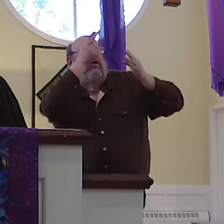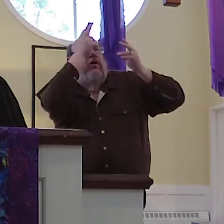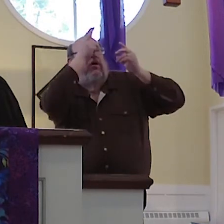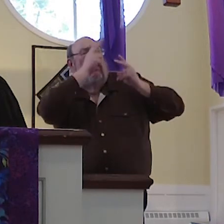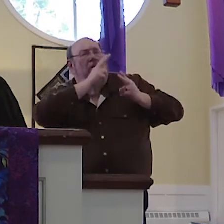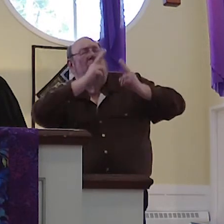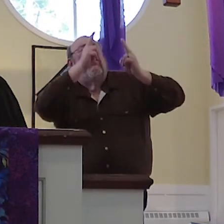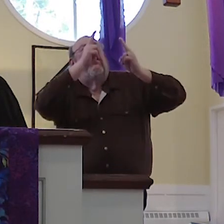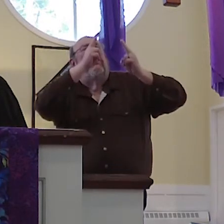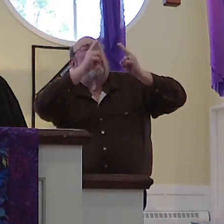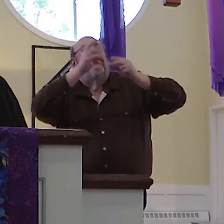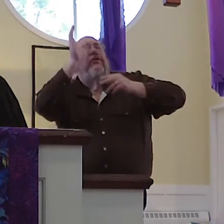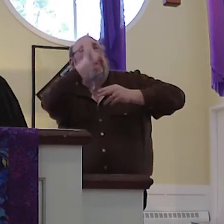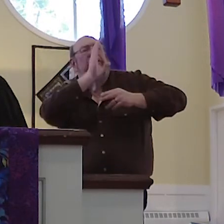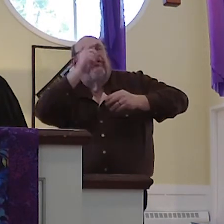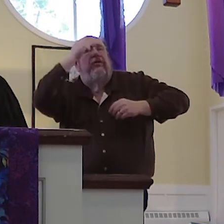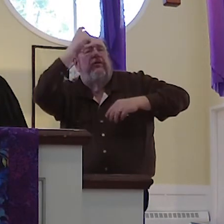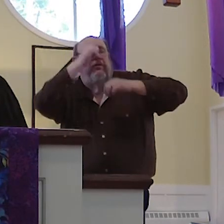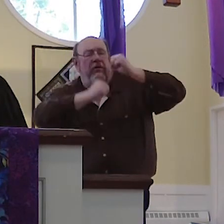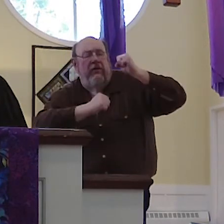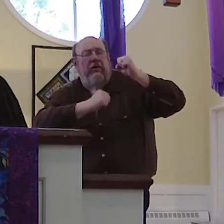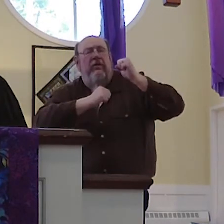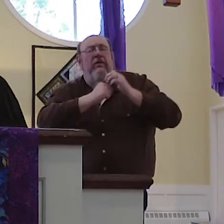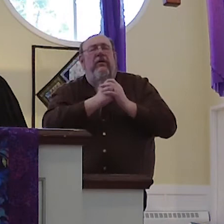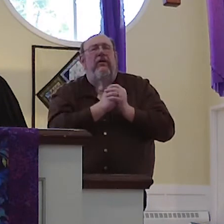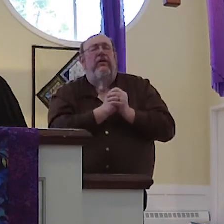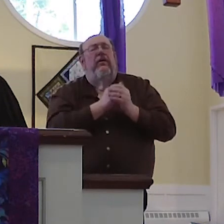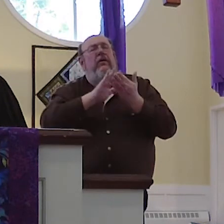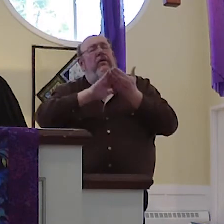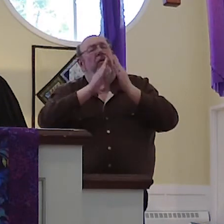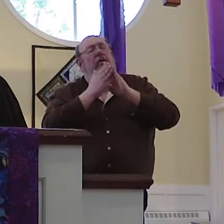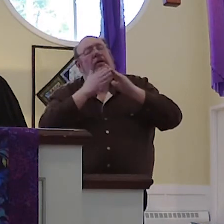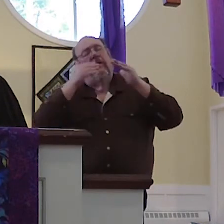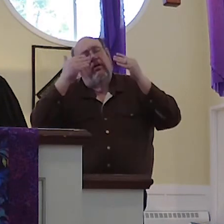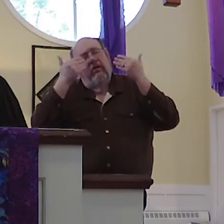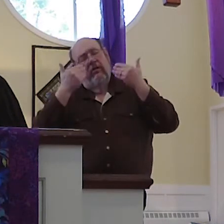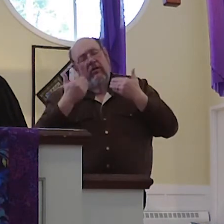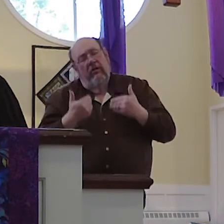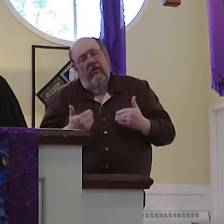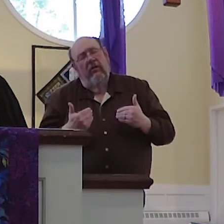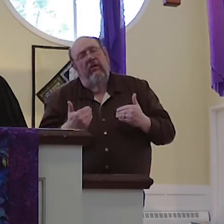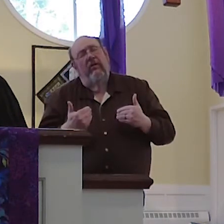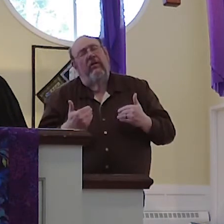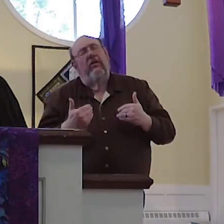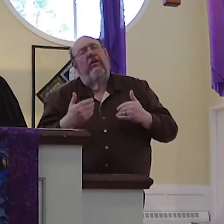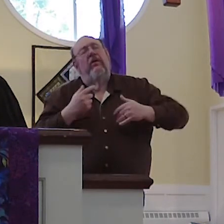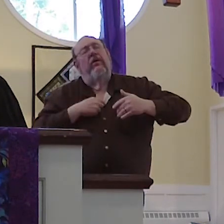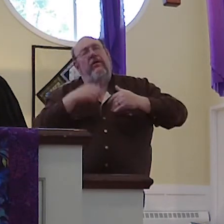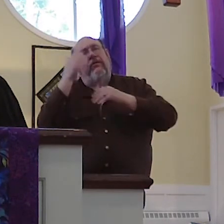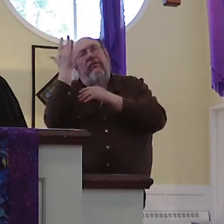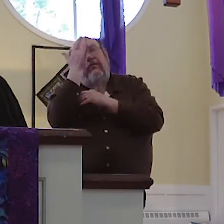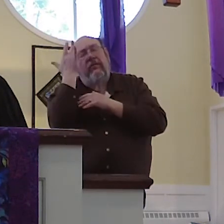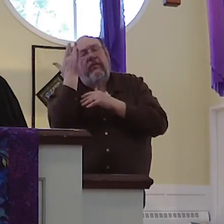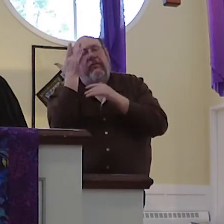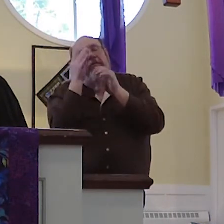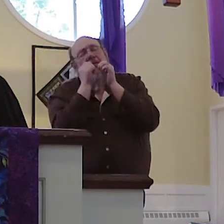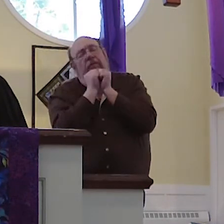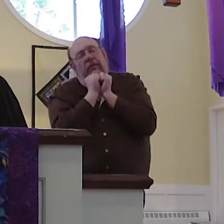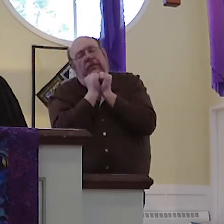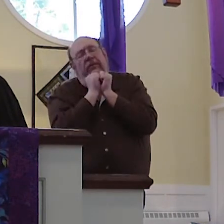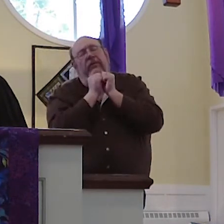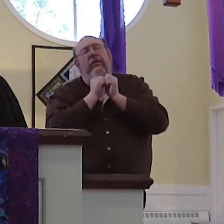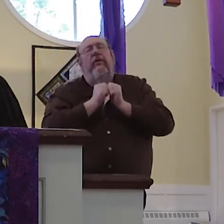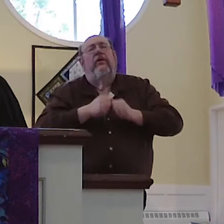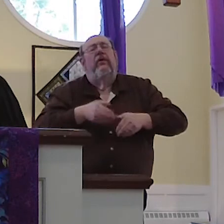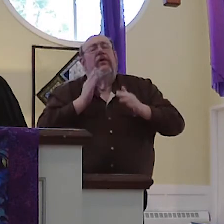our faith. If we become weary and discouraged and forget you are with us, let